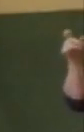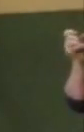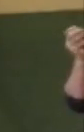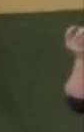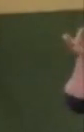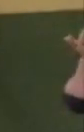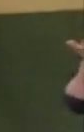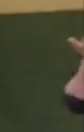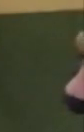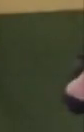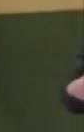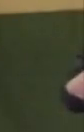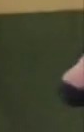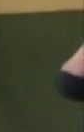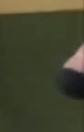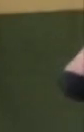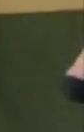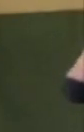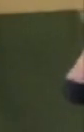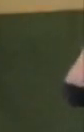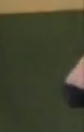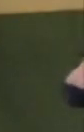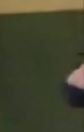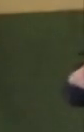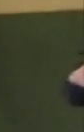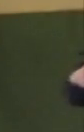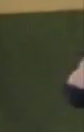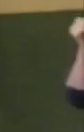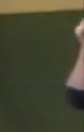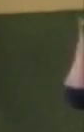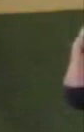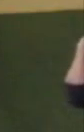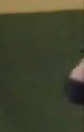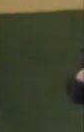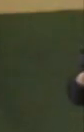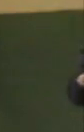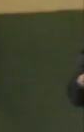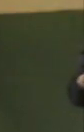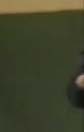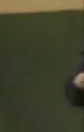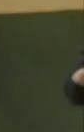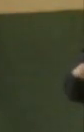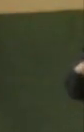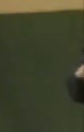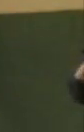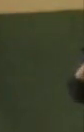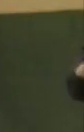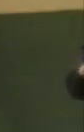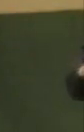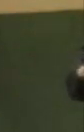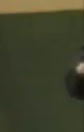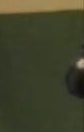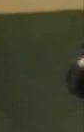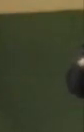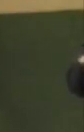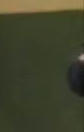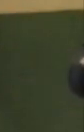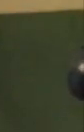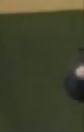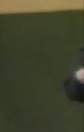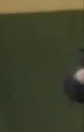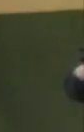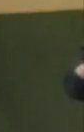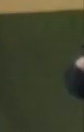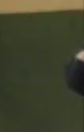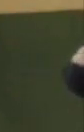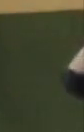having really strong engagement, not only within the different block clubs, but also within Flint Neighborhoods United,